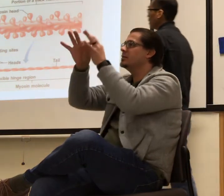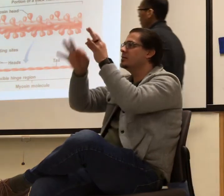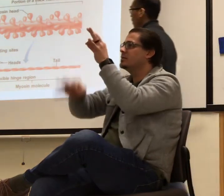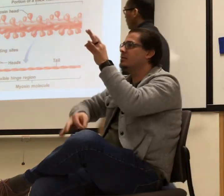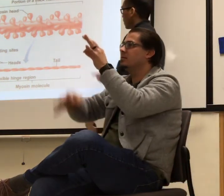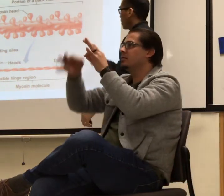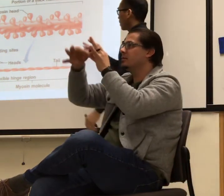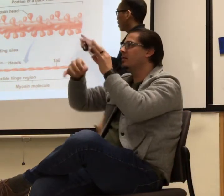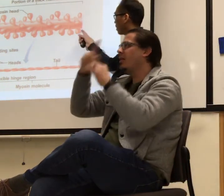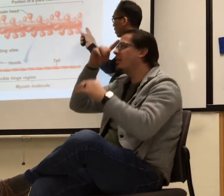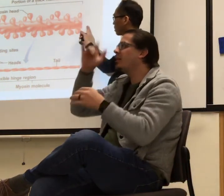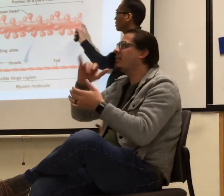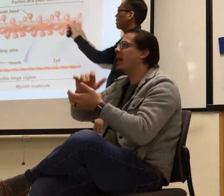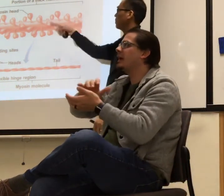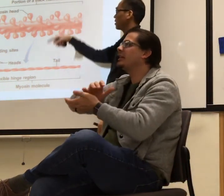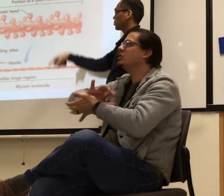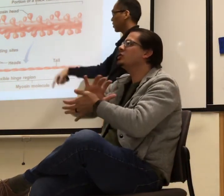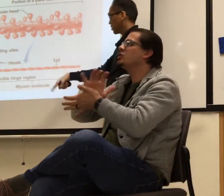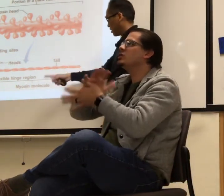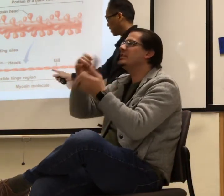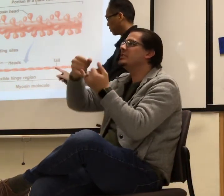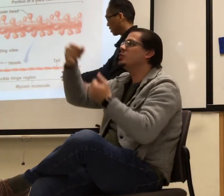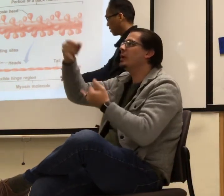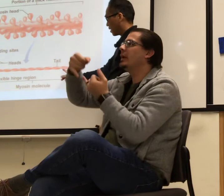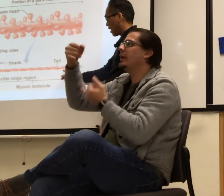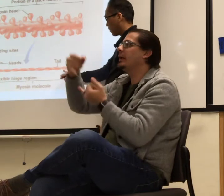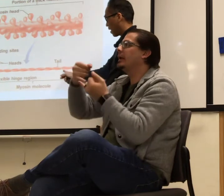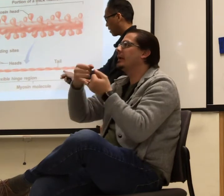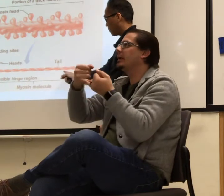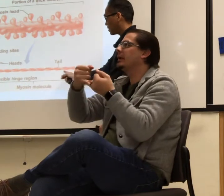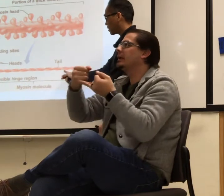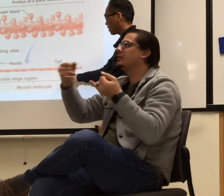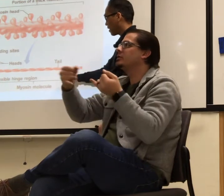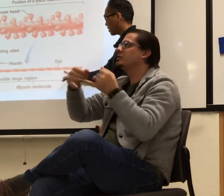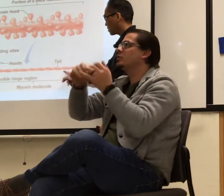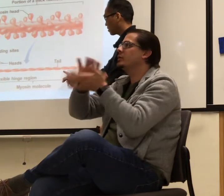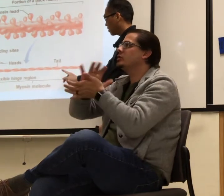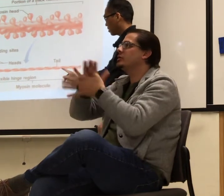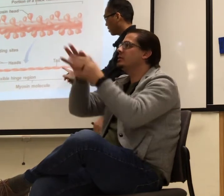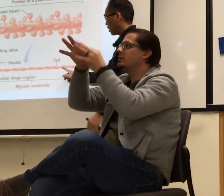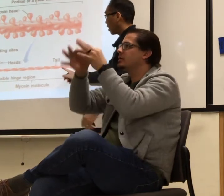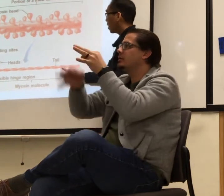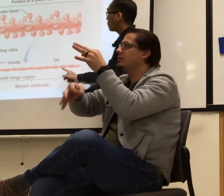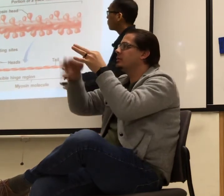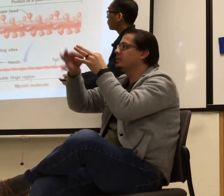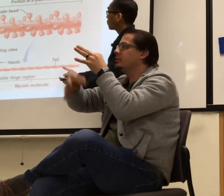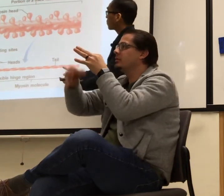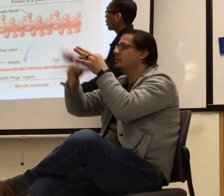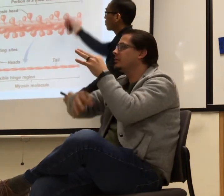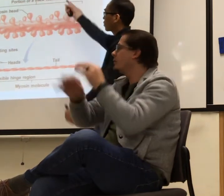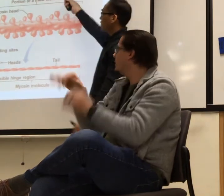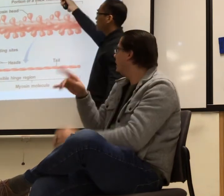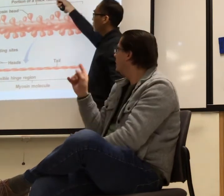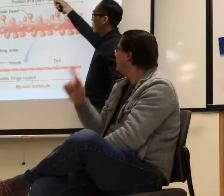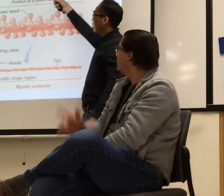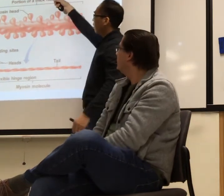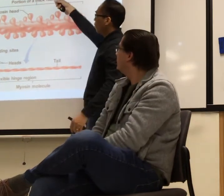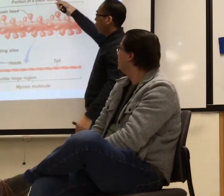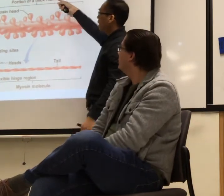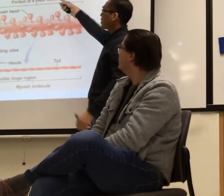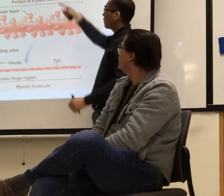away a bit of string cheese and you got that. Basically that is, well, read